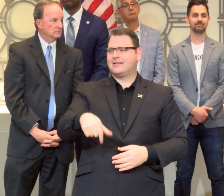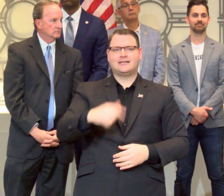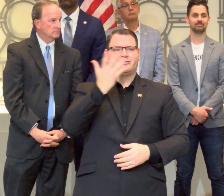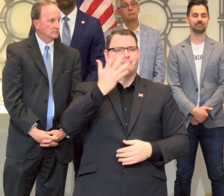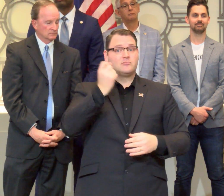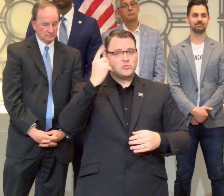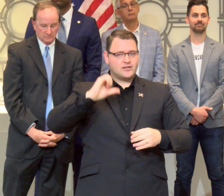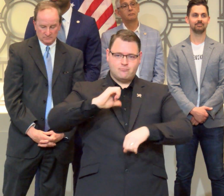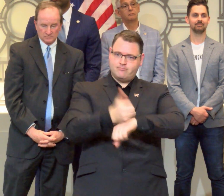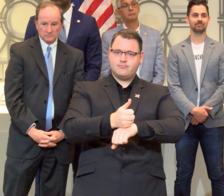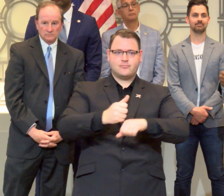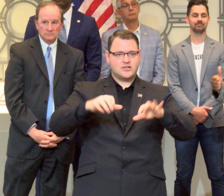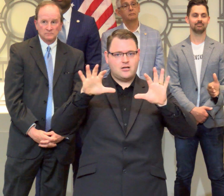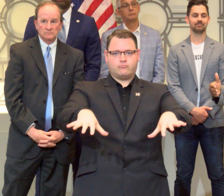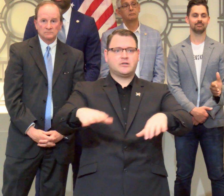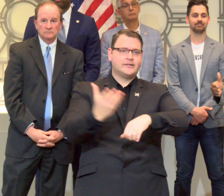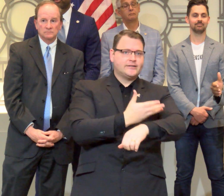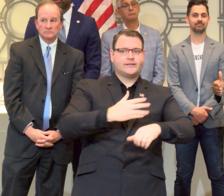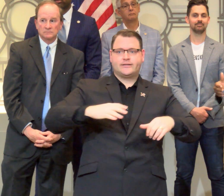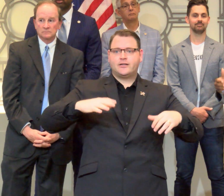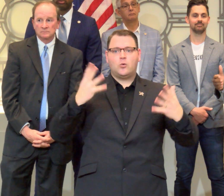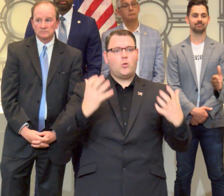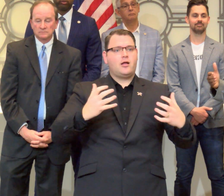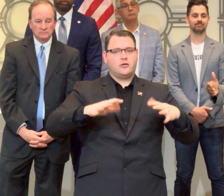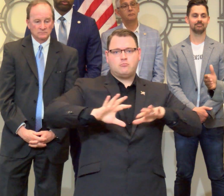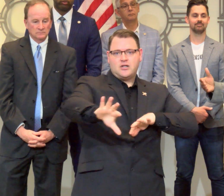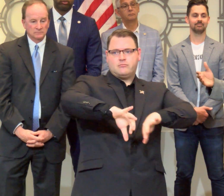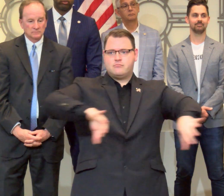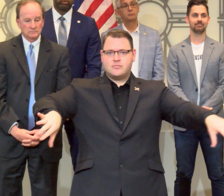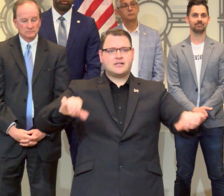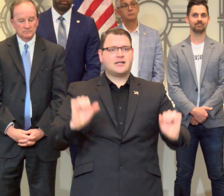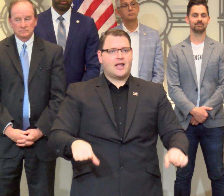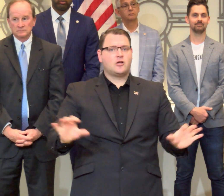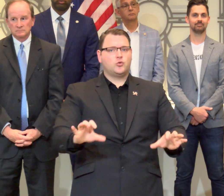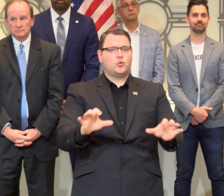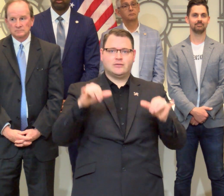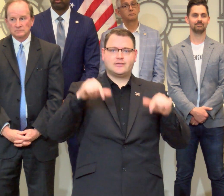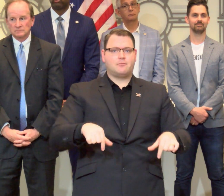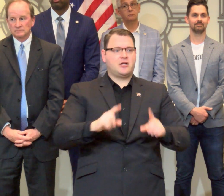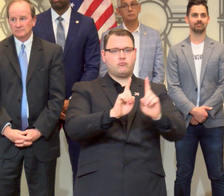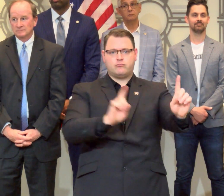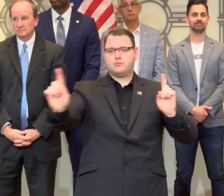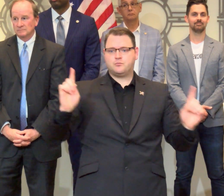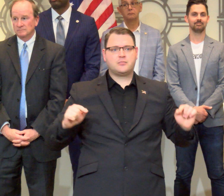room out specifically to have the social spacing to be able to do what we are doing today.